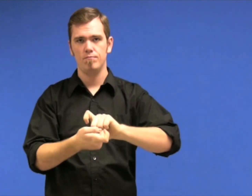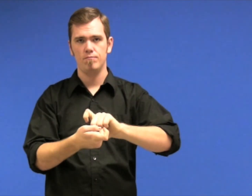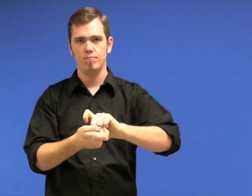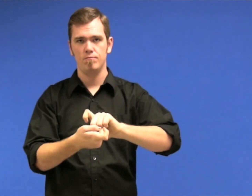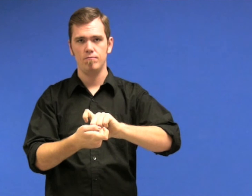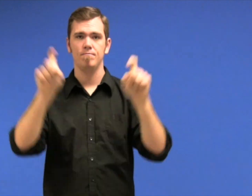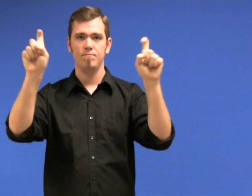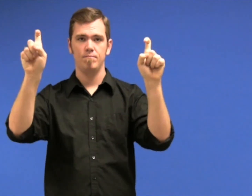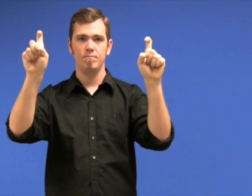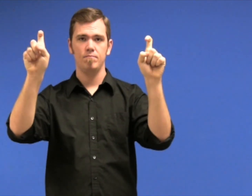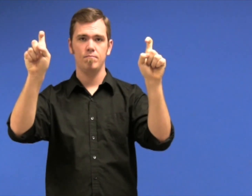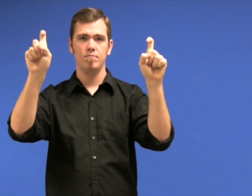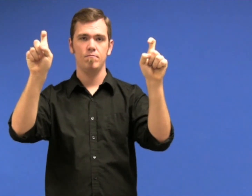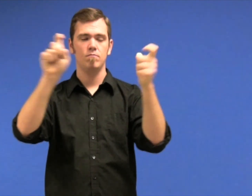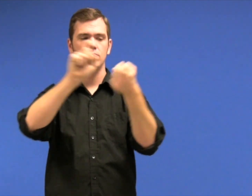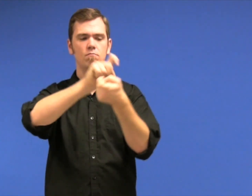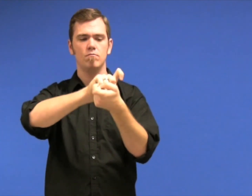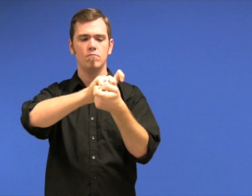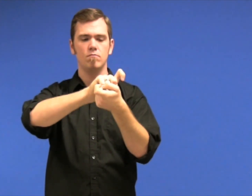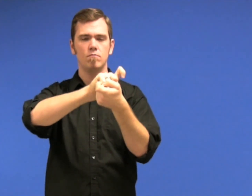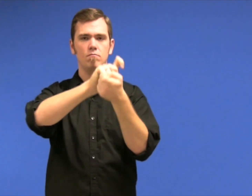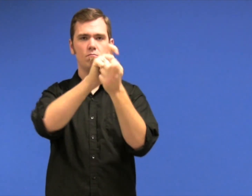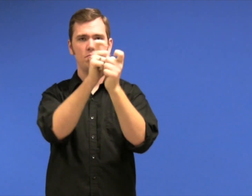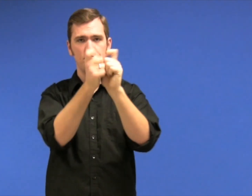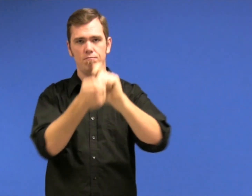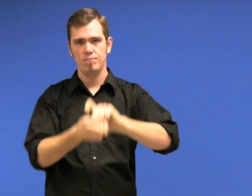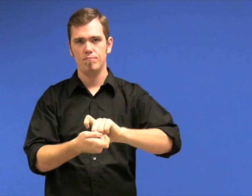Change. Again. Change.